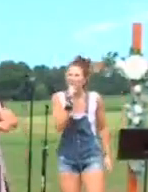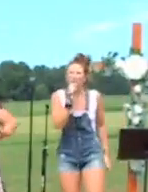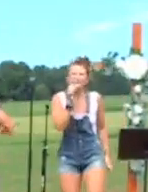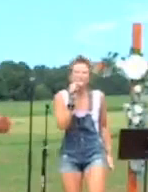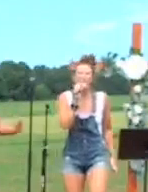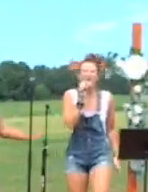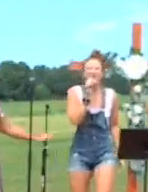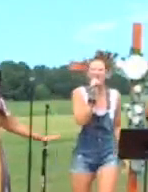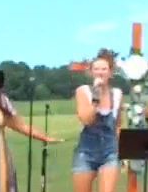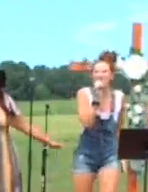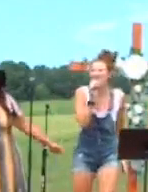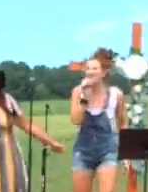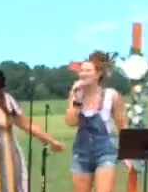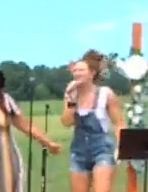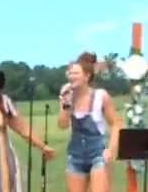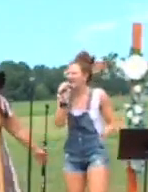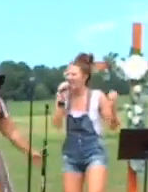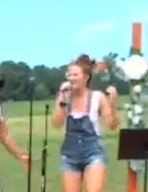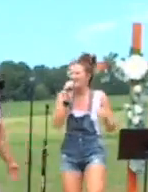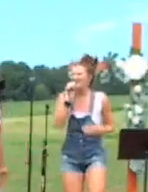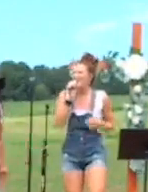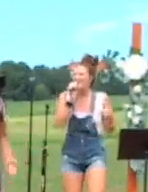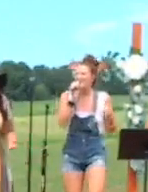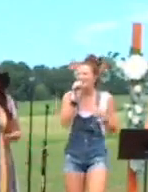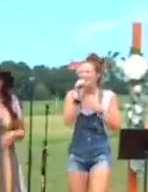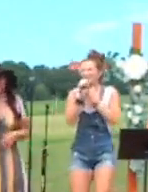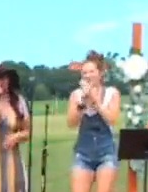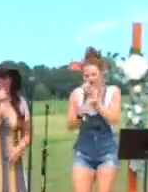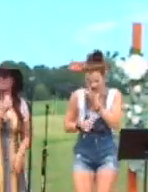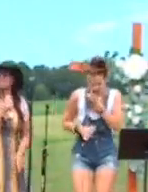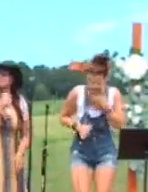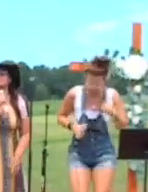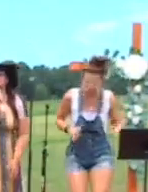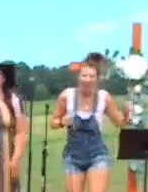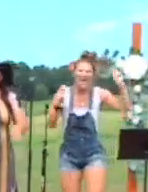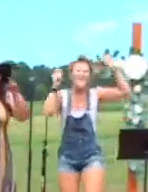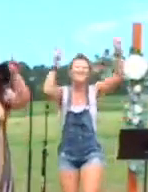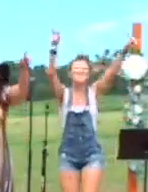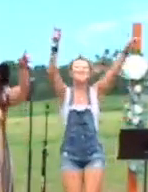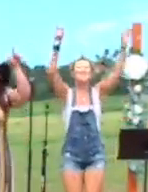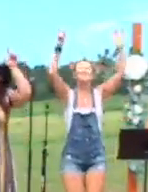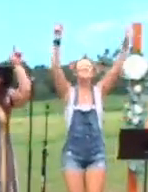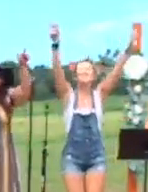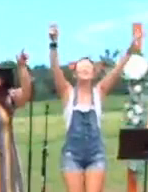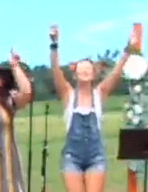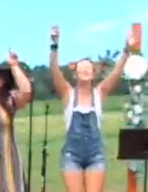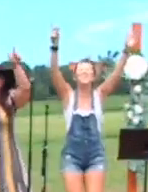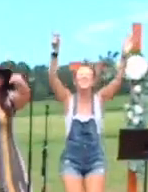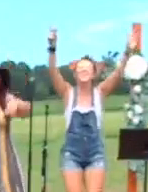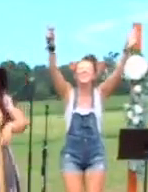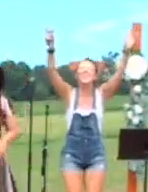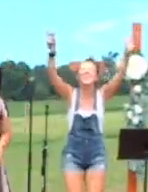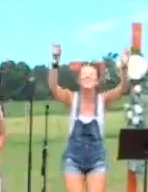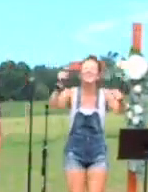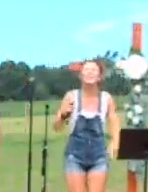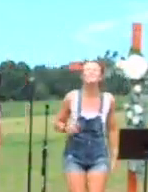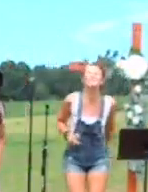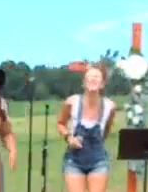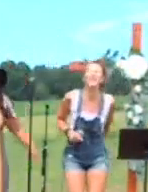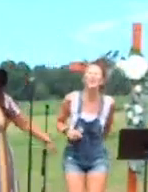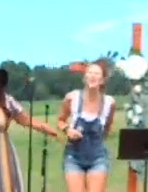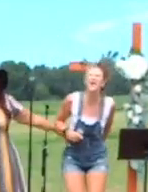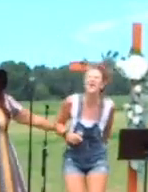you move the mountains, 'cause I believe. I see you do it again.